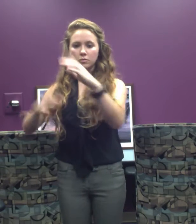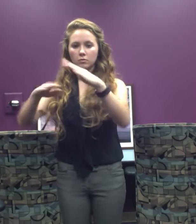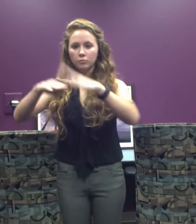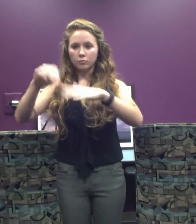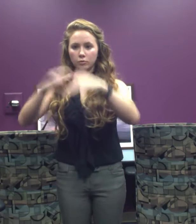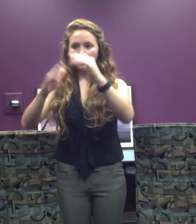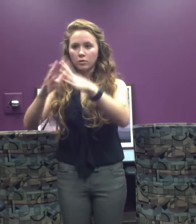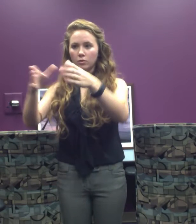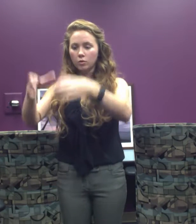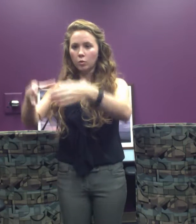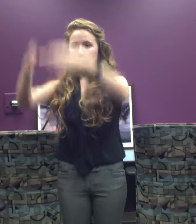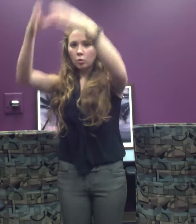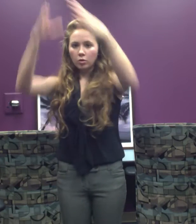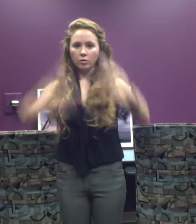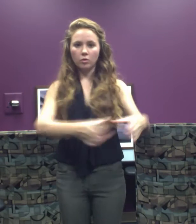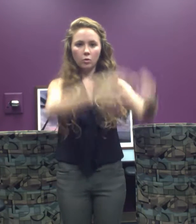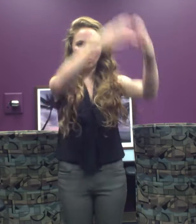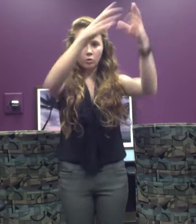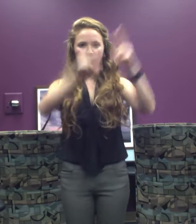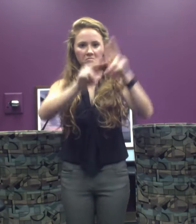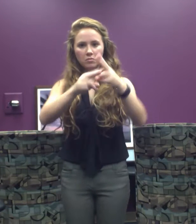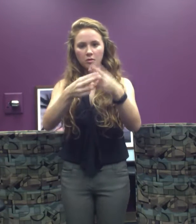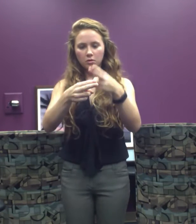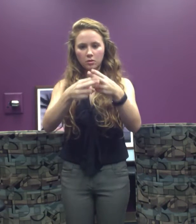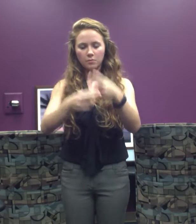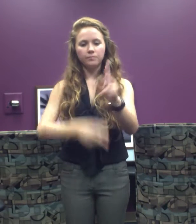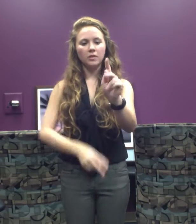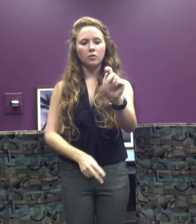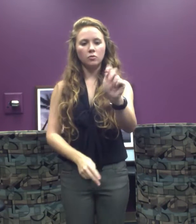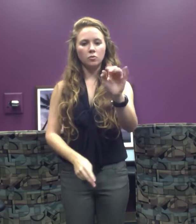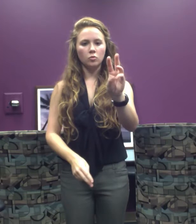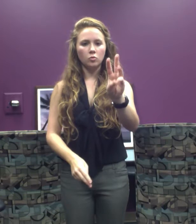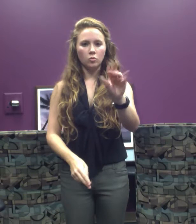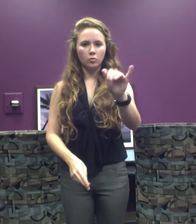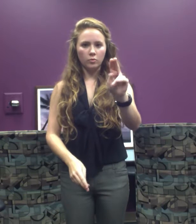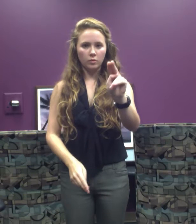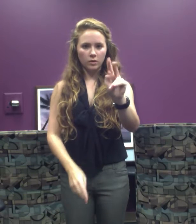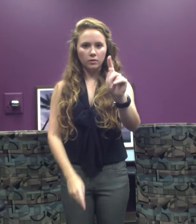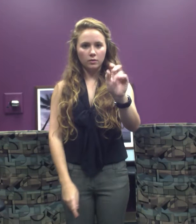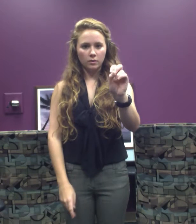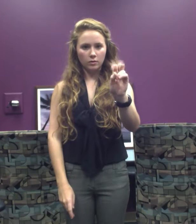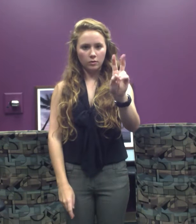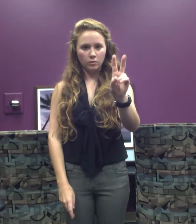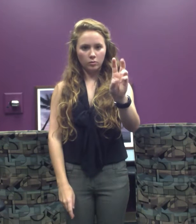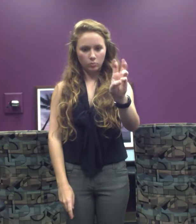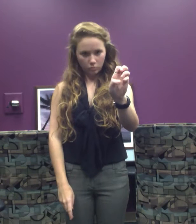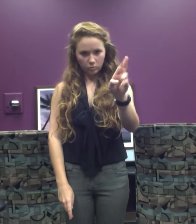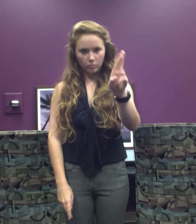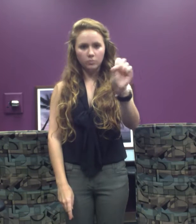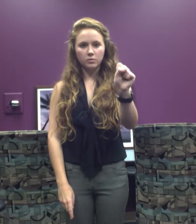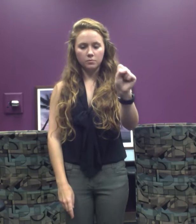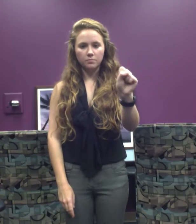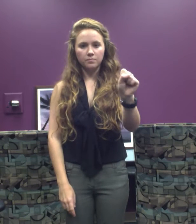then you'll have that bird's eye view. It's going to look like you're soaring over these three giant skyscrapers and looking straight down perhaps into